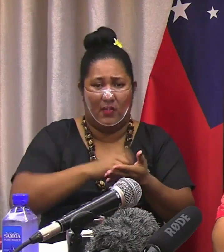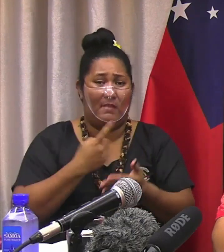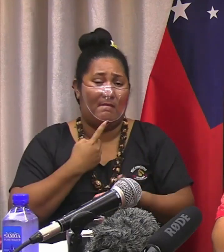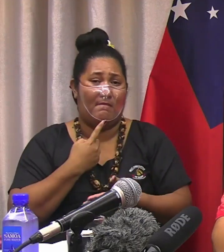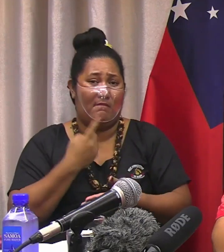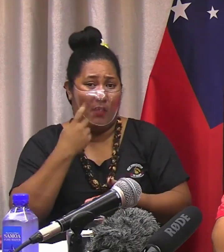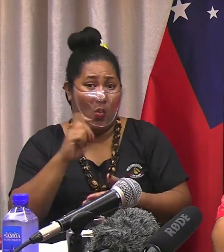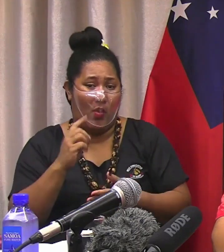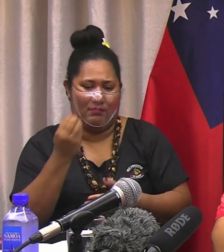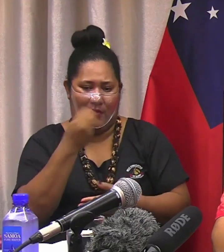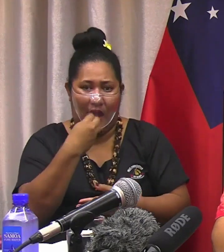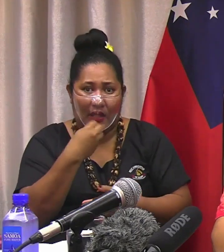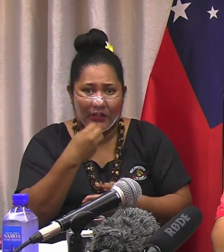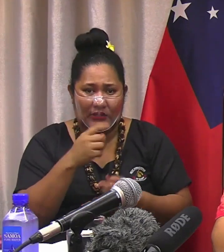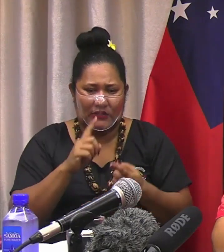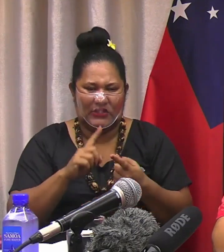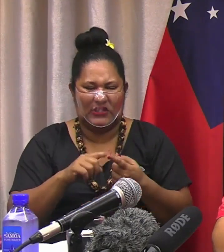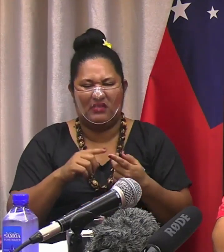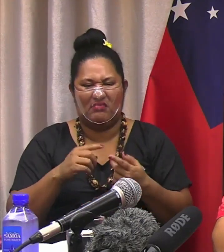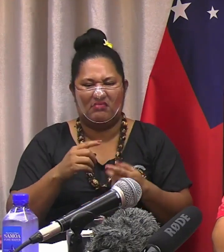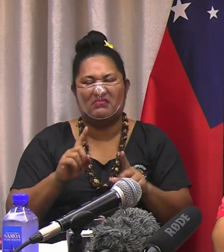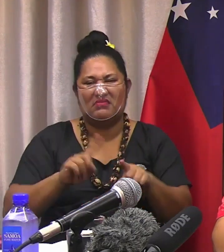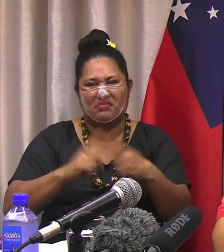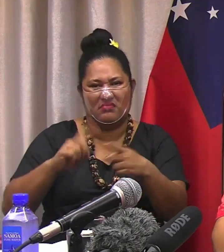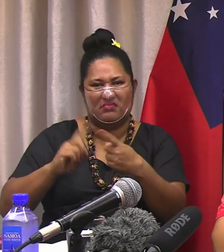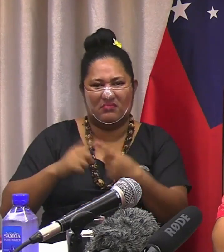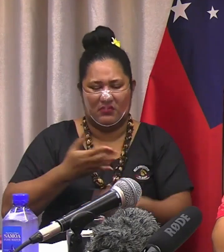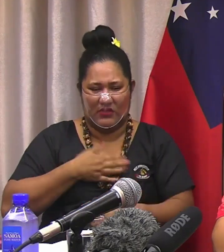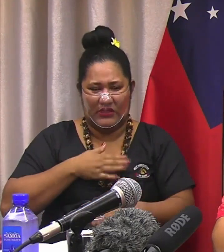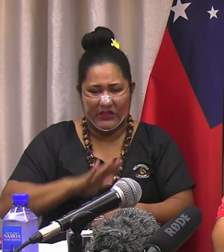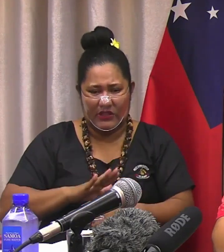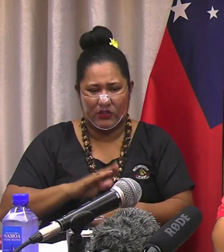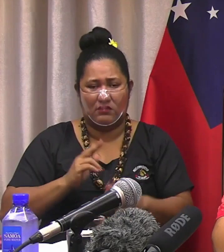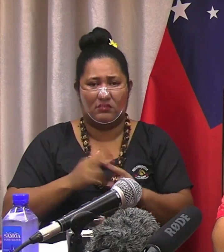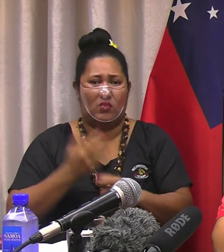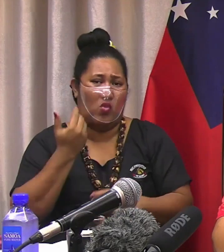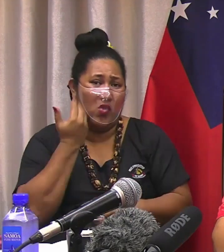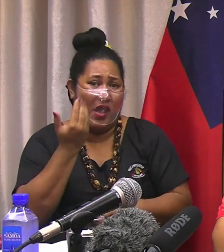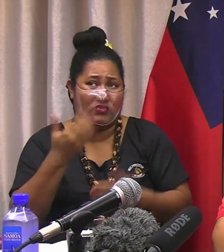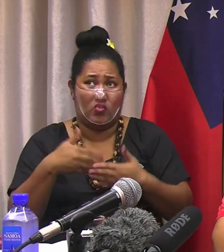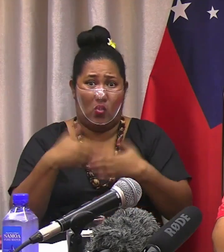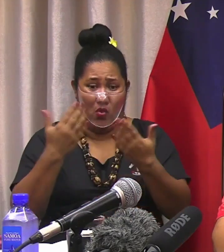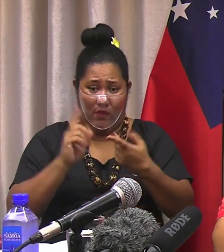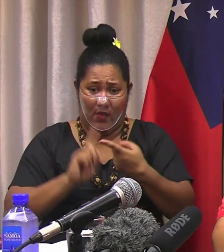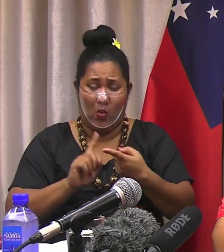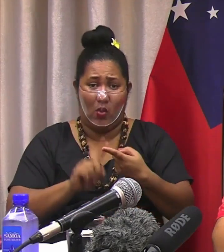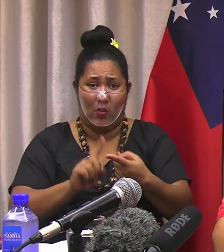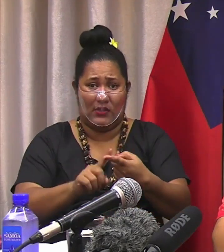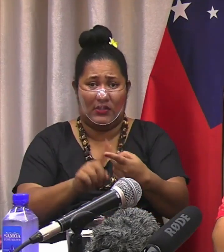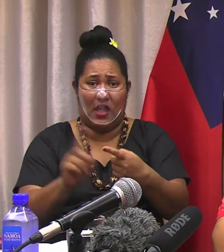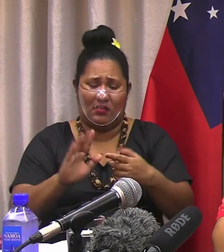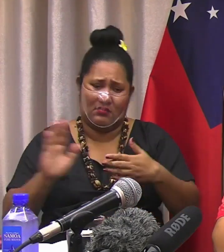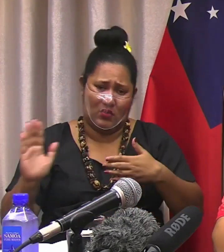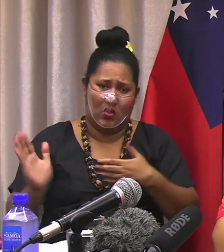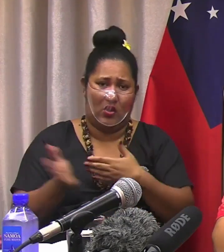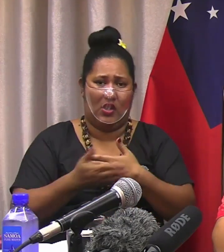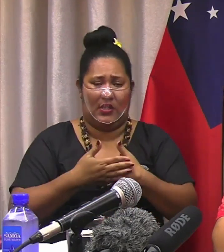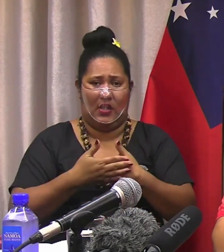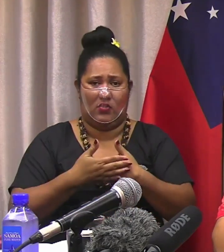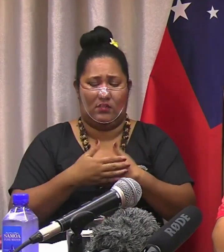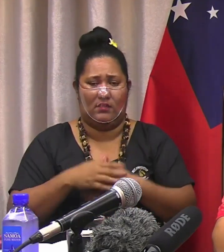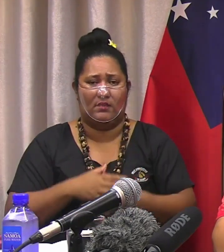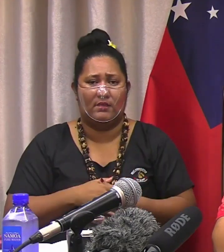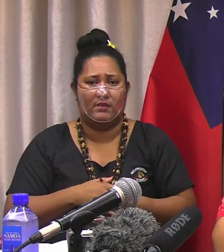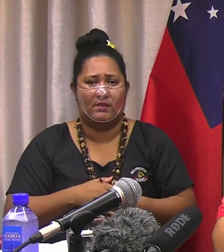mea tā umafa ma vāenga e mō o mia mō aso ole a whaawa wai le tāpunia ole